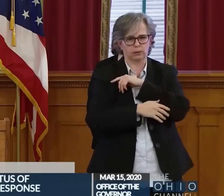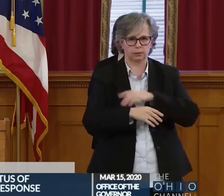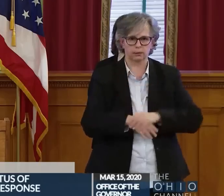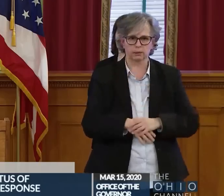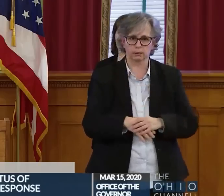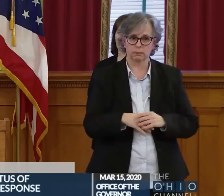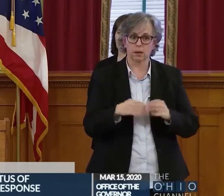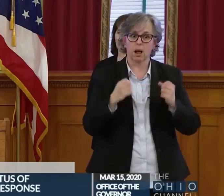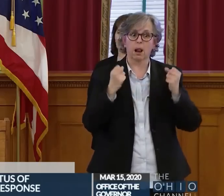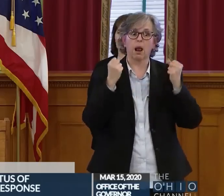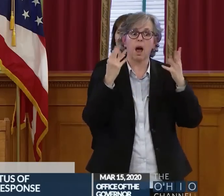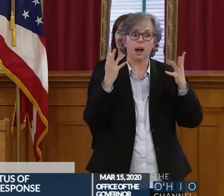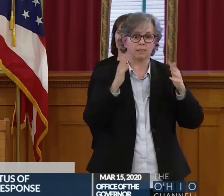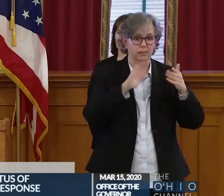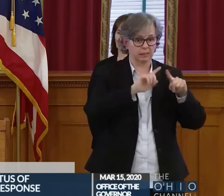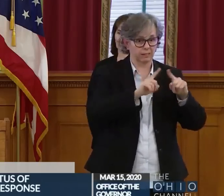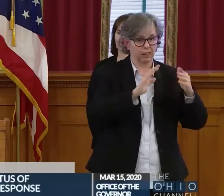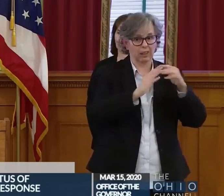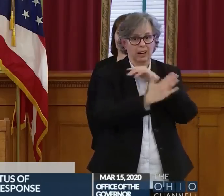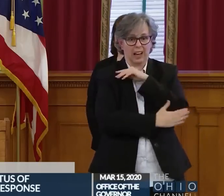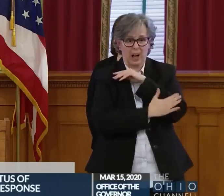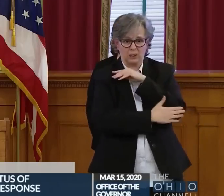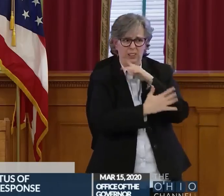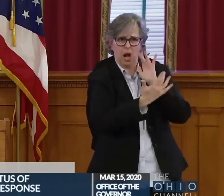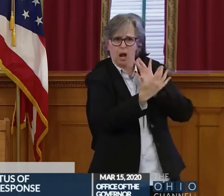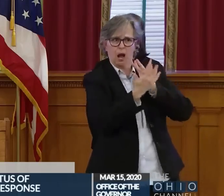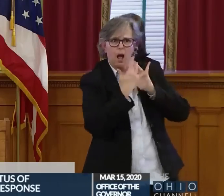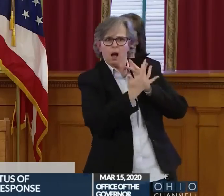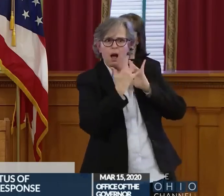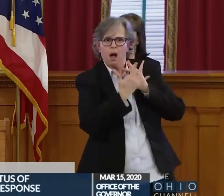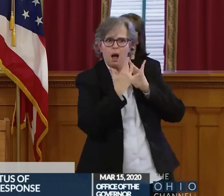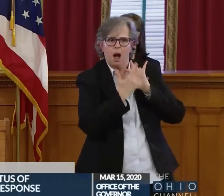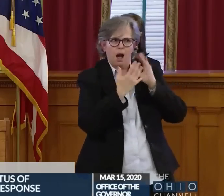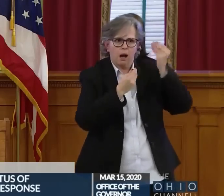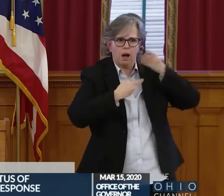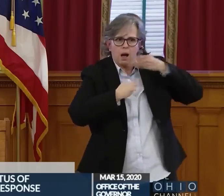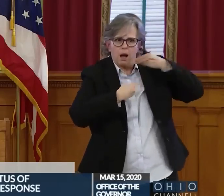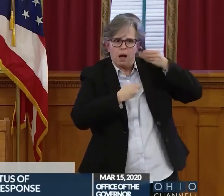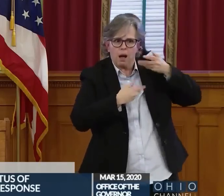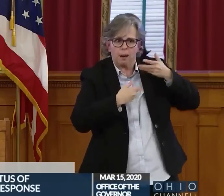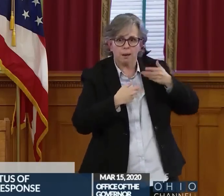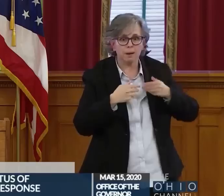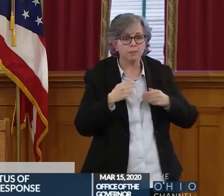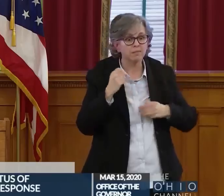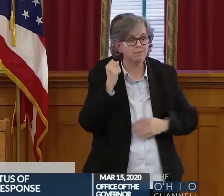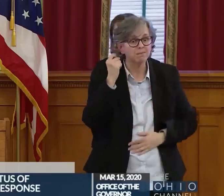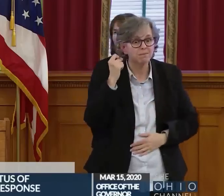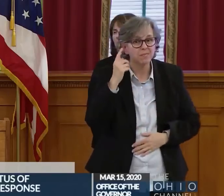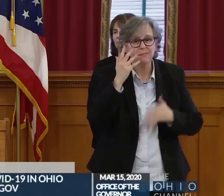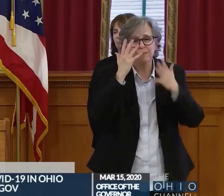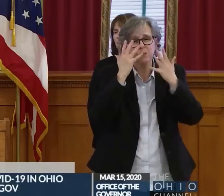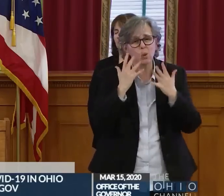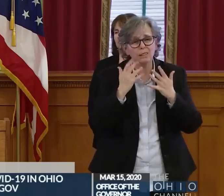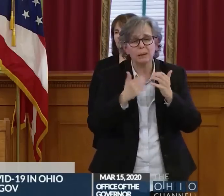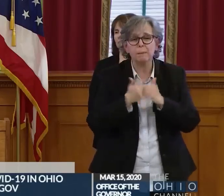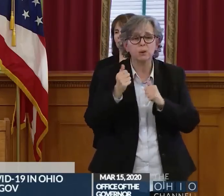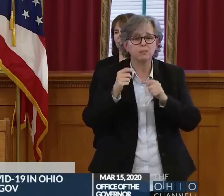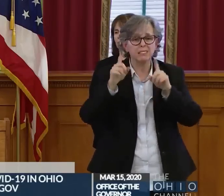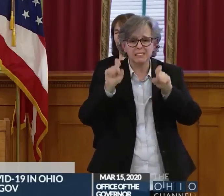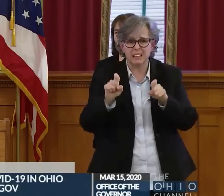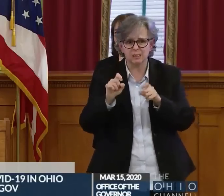lot of cities that have been told they have a case. But unfortunately, because of most of our testing is sequestered in the hospital